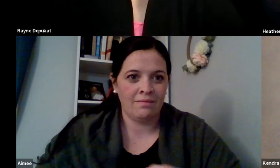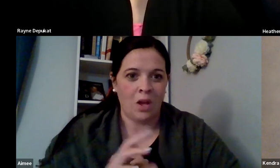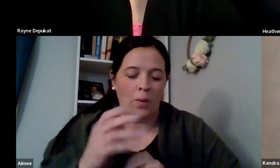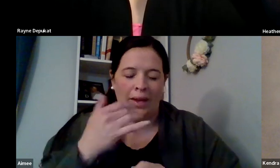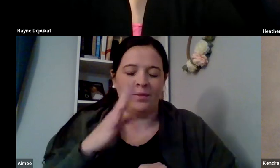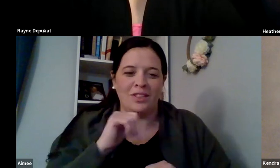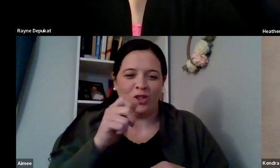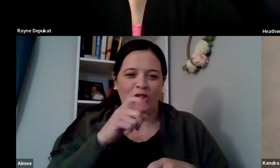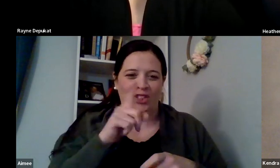Go ahead.